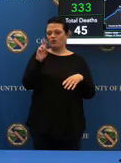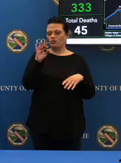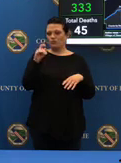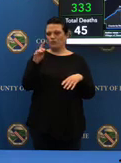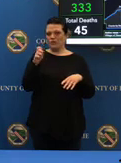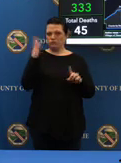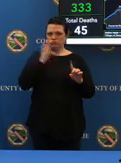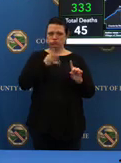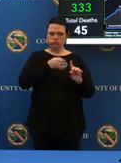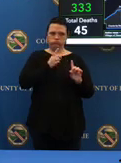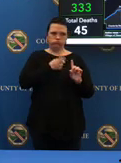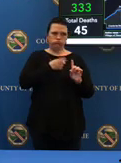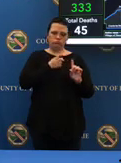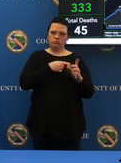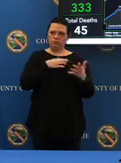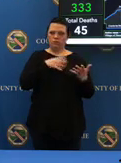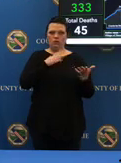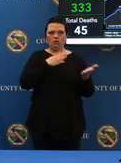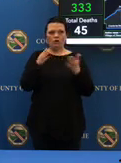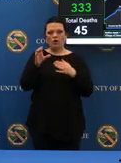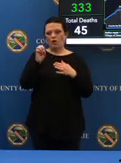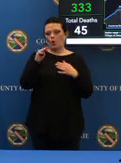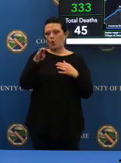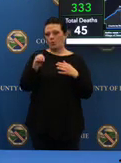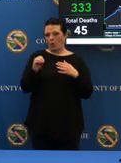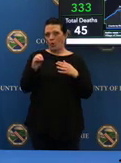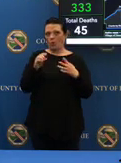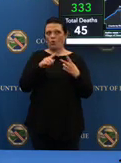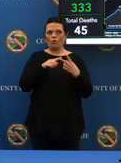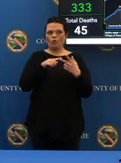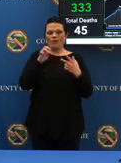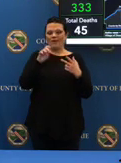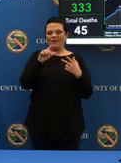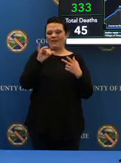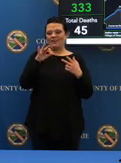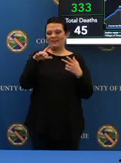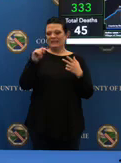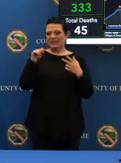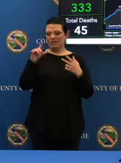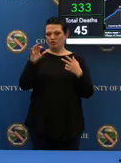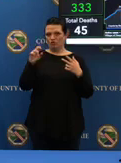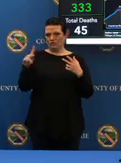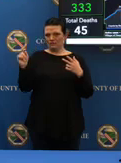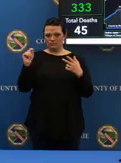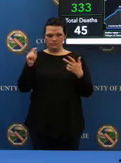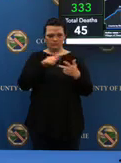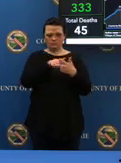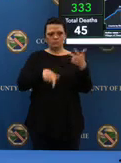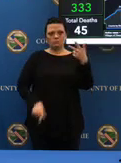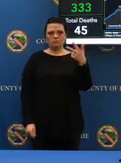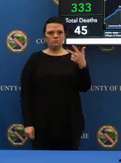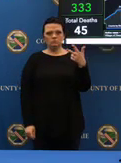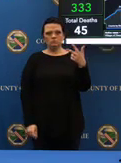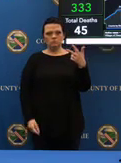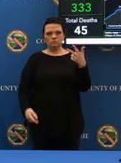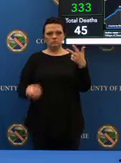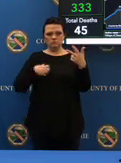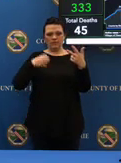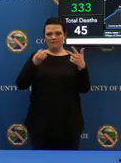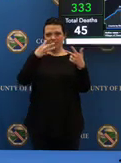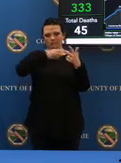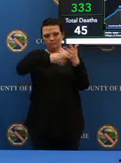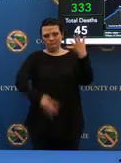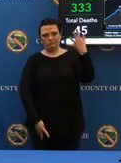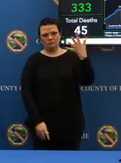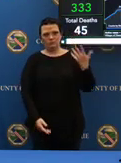Lancaster. We've heard of increased numbers at Ellicott Creek Park in Tonawanda, but those are just three of many, many parks we